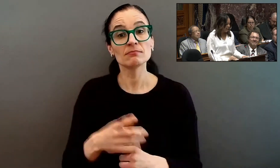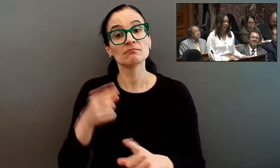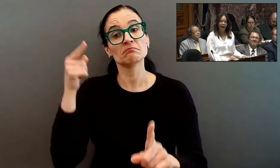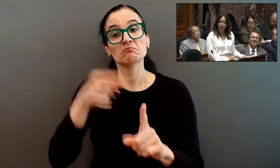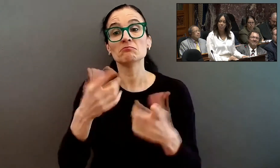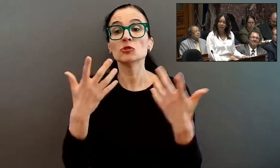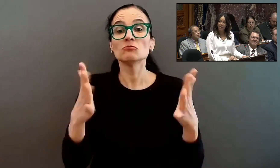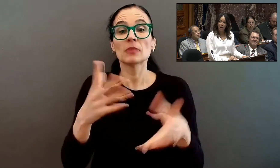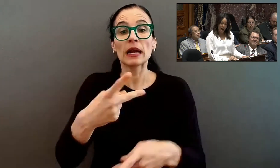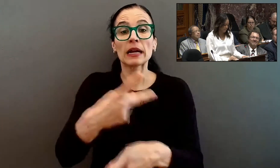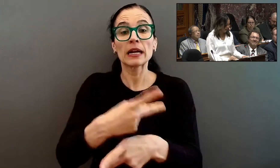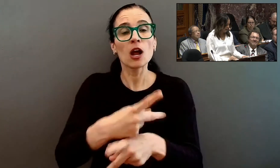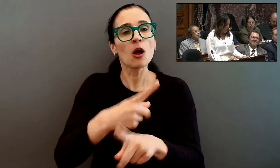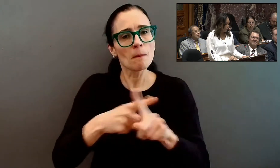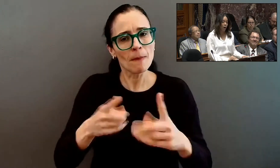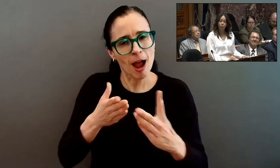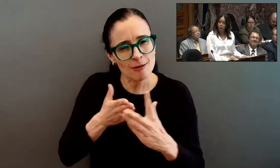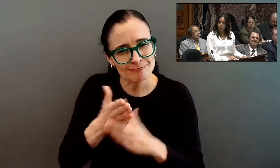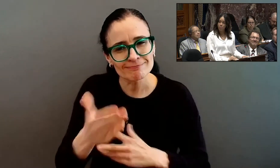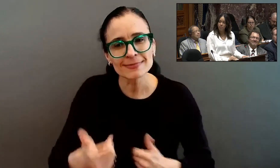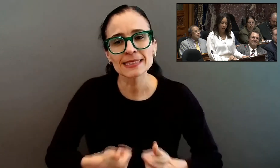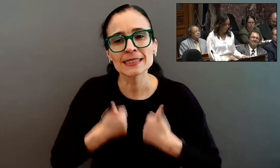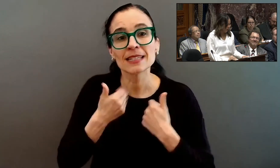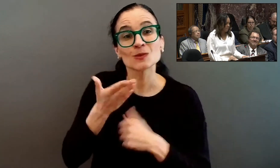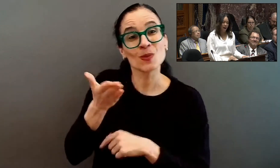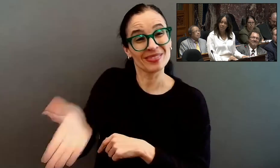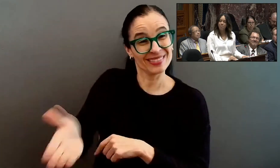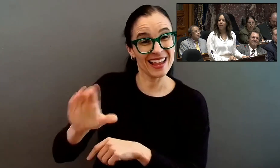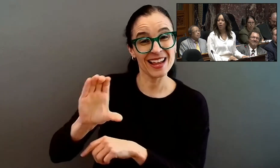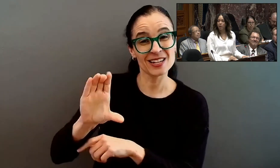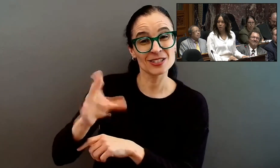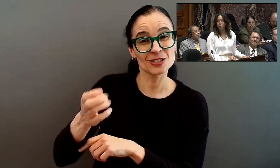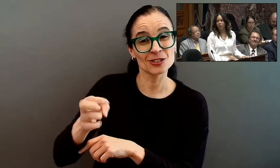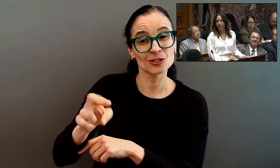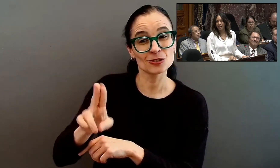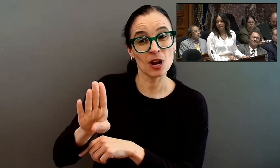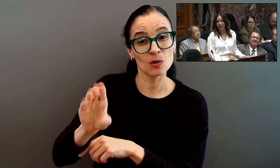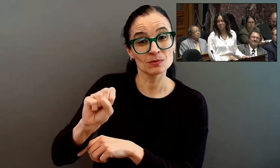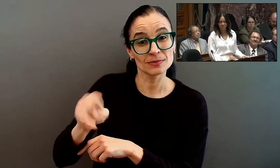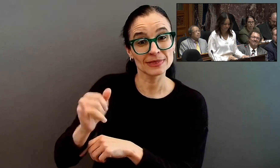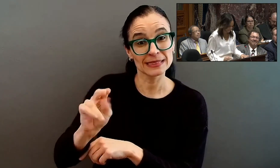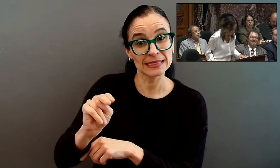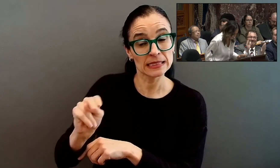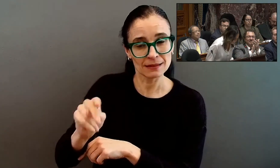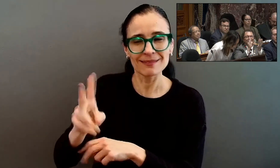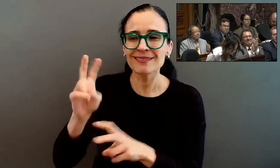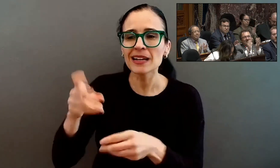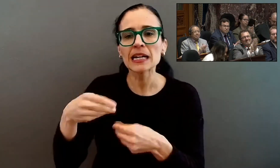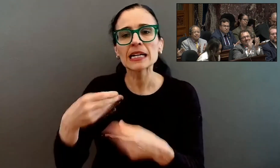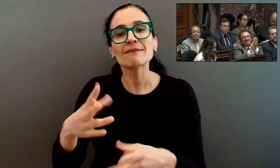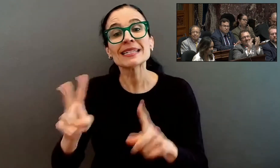chances, they help make them happen. One room, one mom, one story at a time.